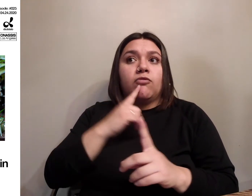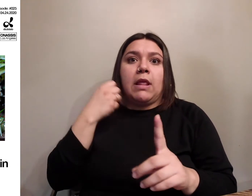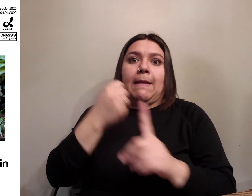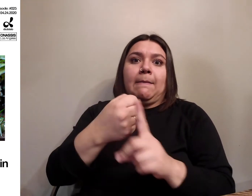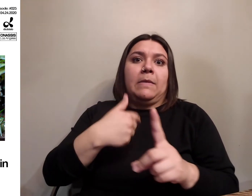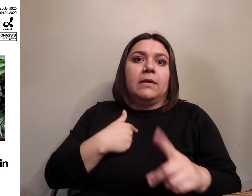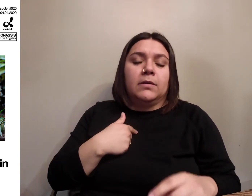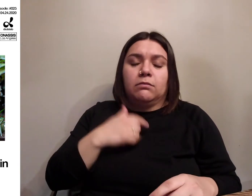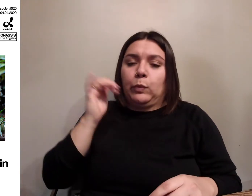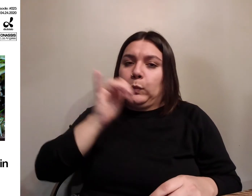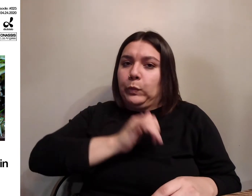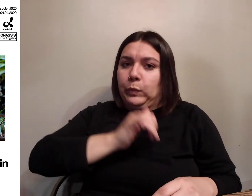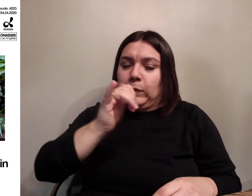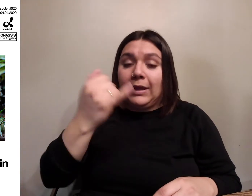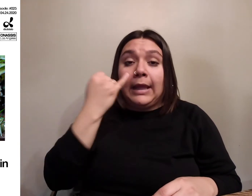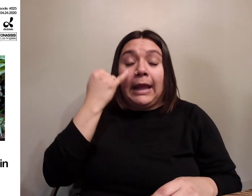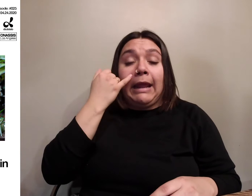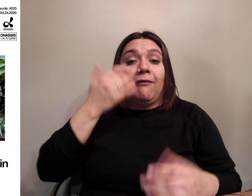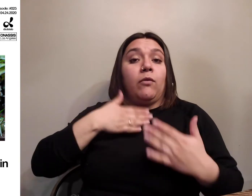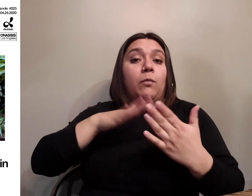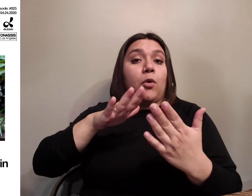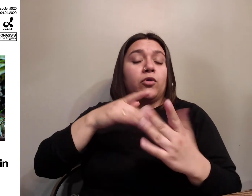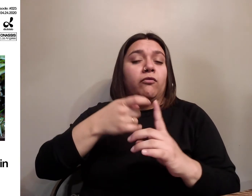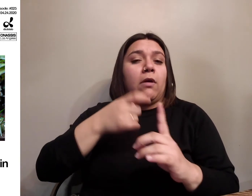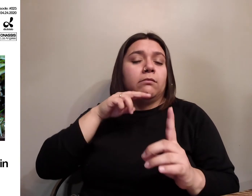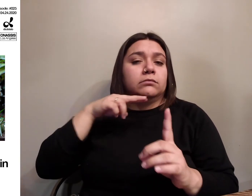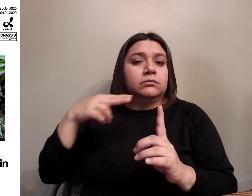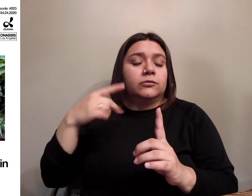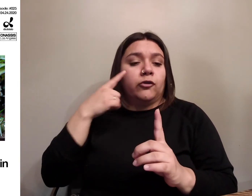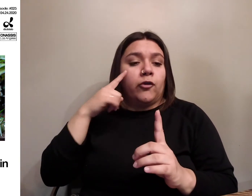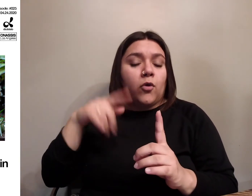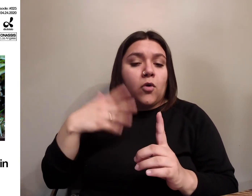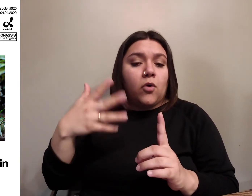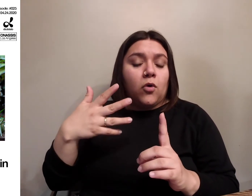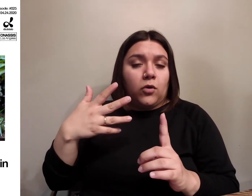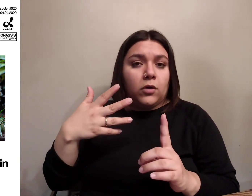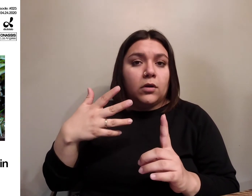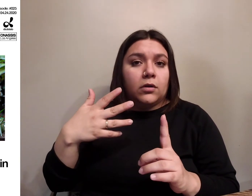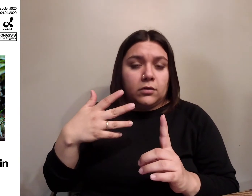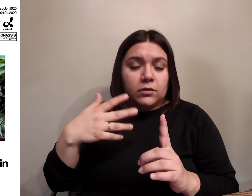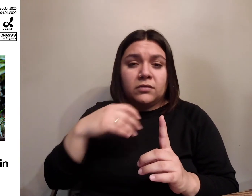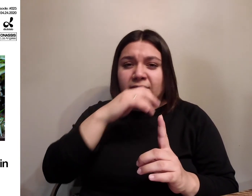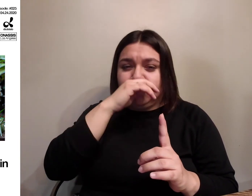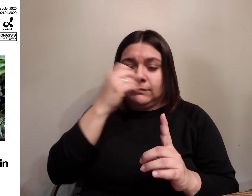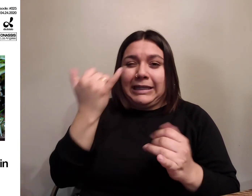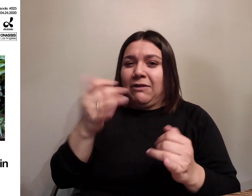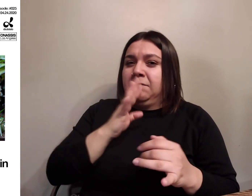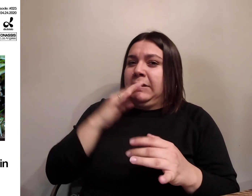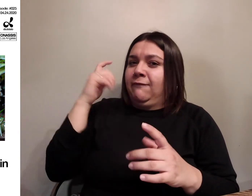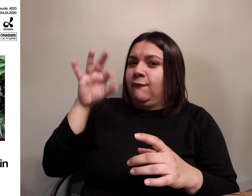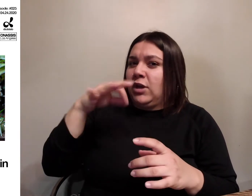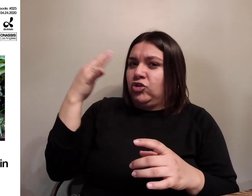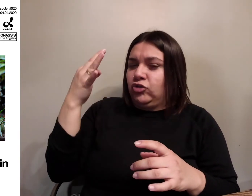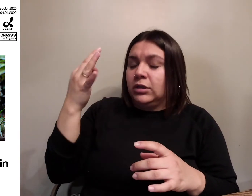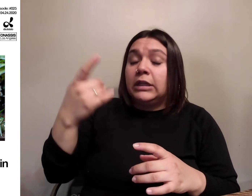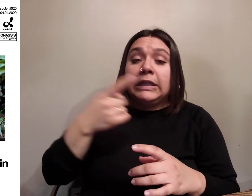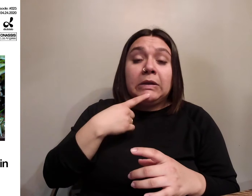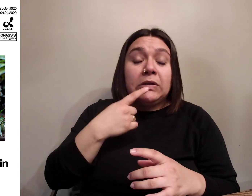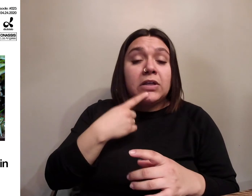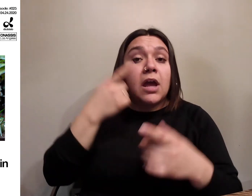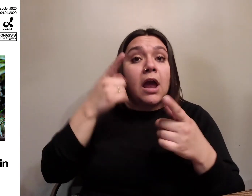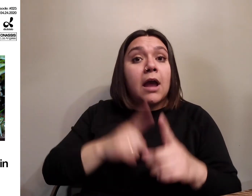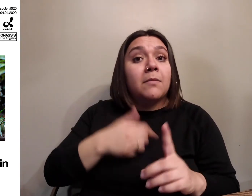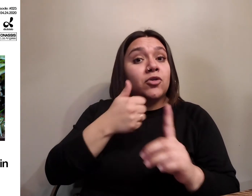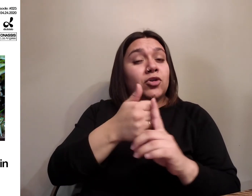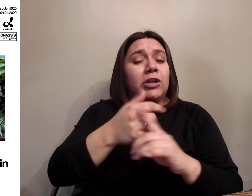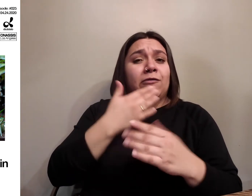absolutely. At the same time, I'm thinking, maybe I'm reading it also in a more metaphorical way. When he says,